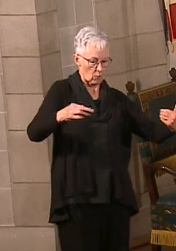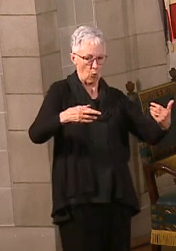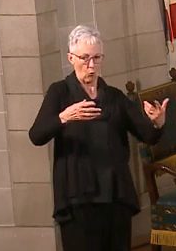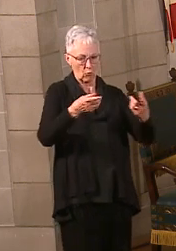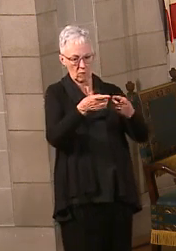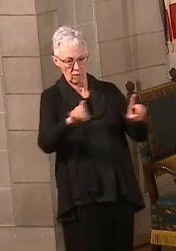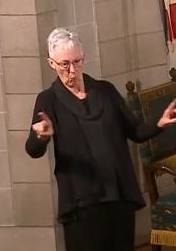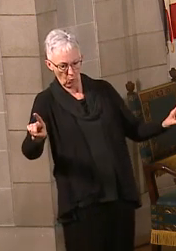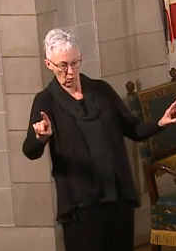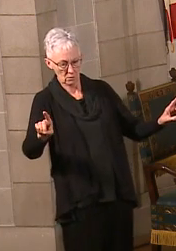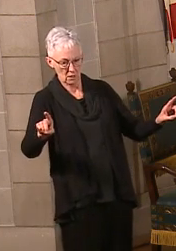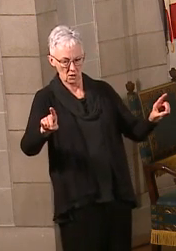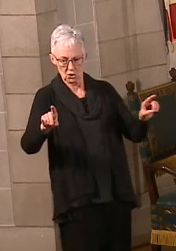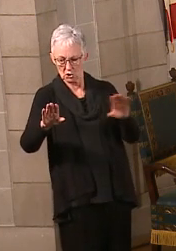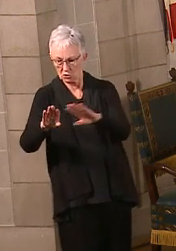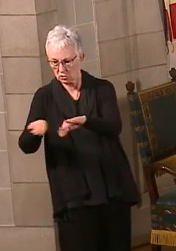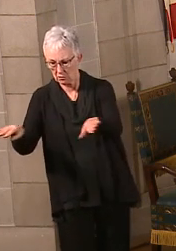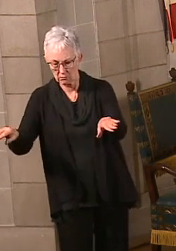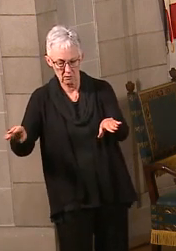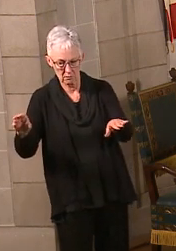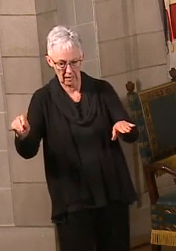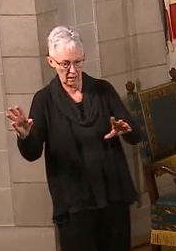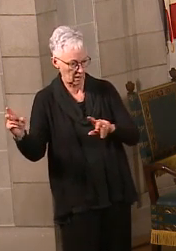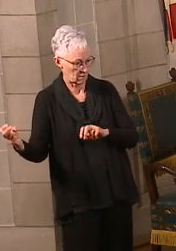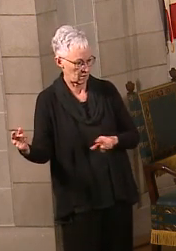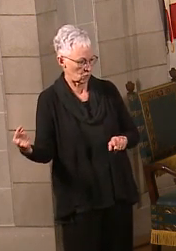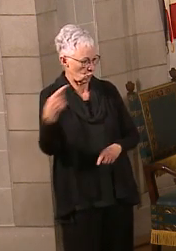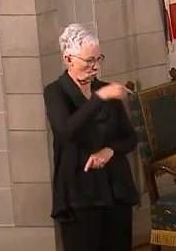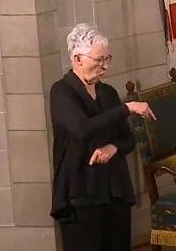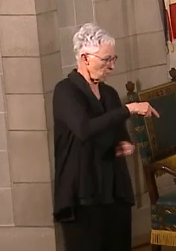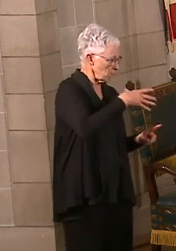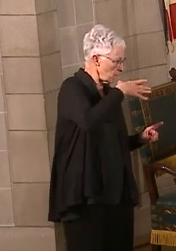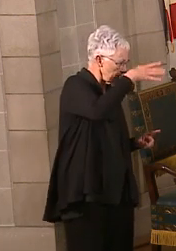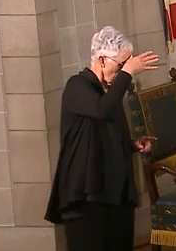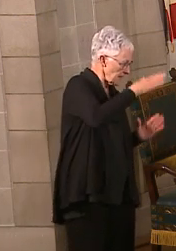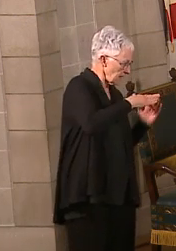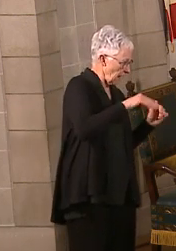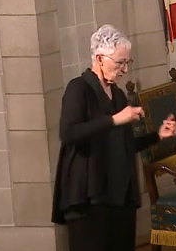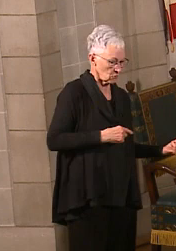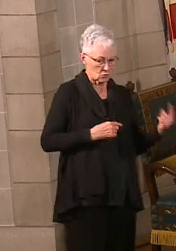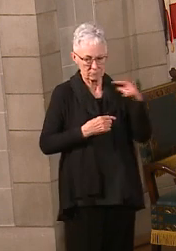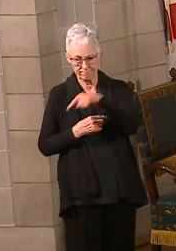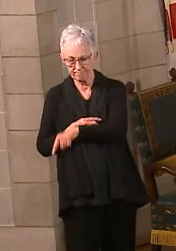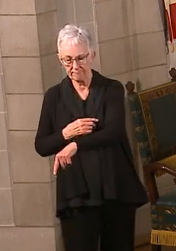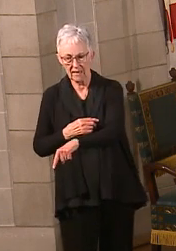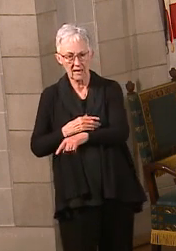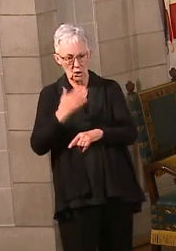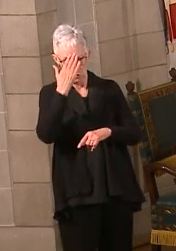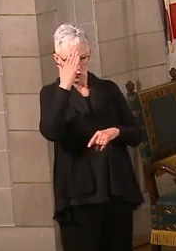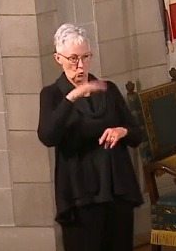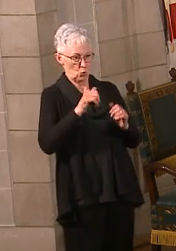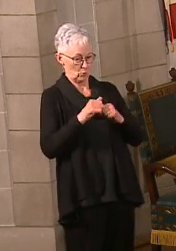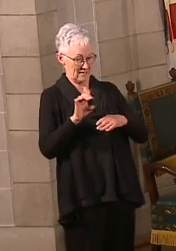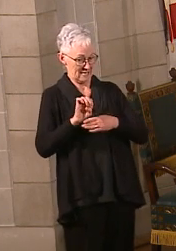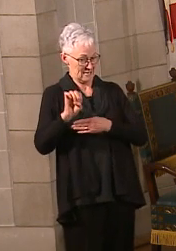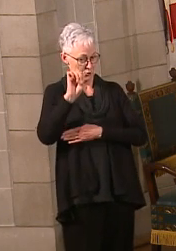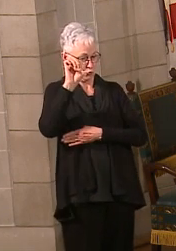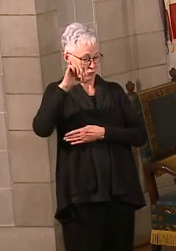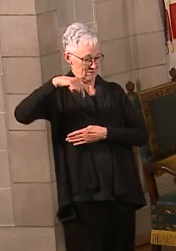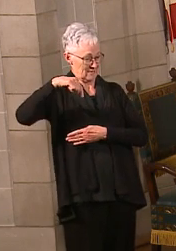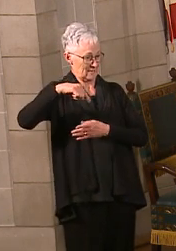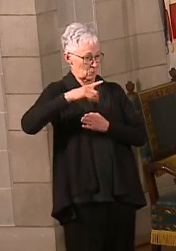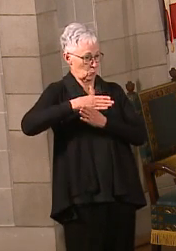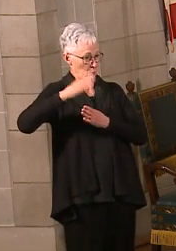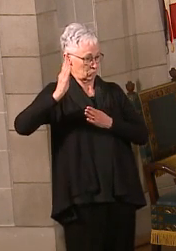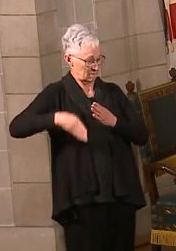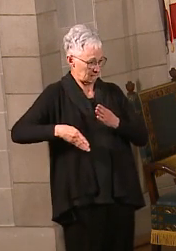holidays? You know, again, with Easter coming up, what we'd really like to see is that you celebrate with the people in your household. Obviously, if you've got mixed families,